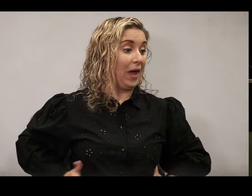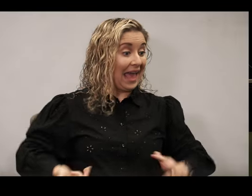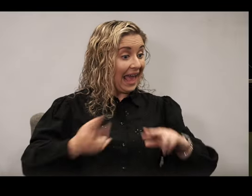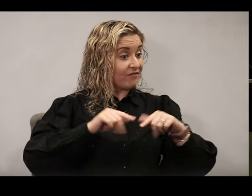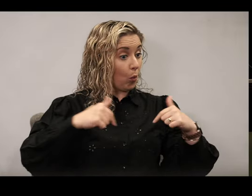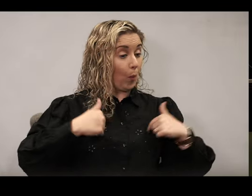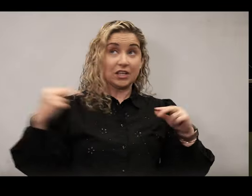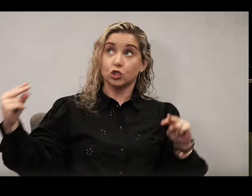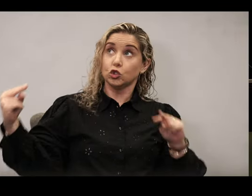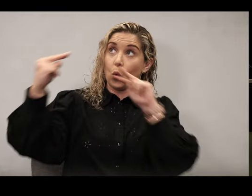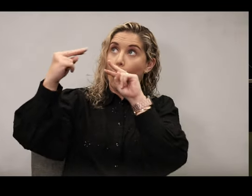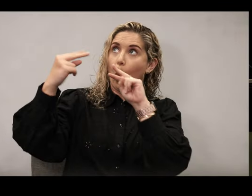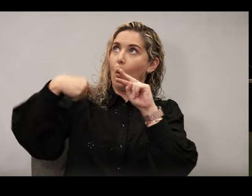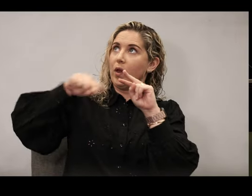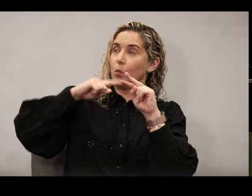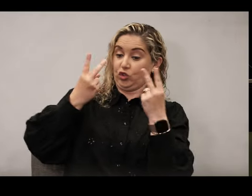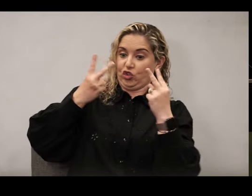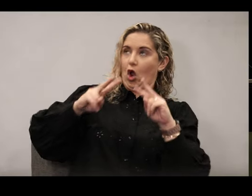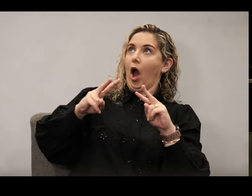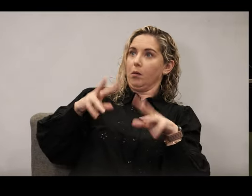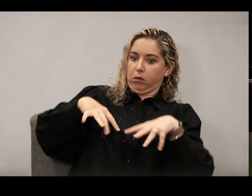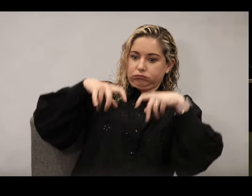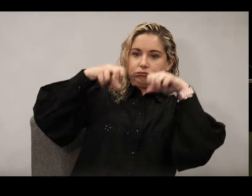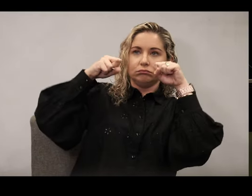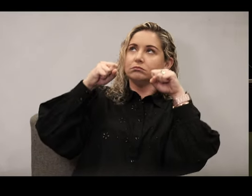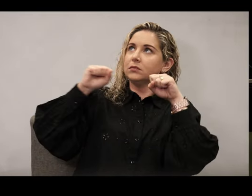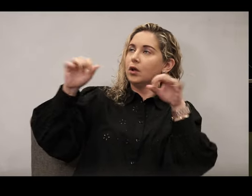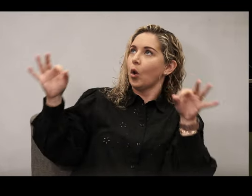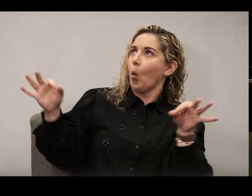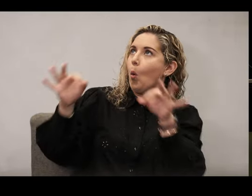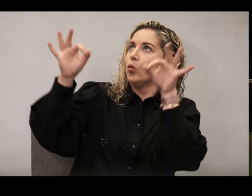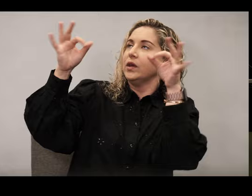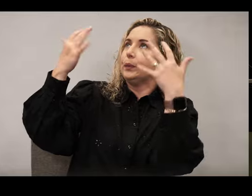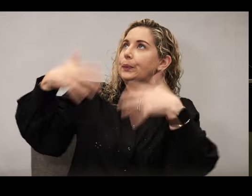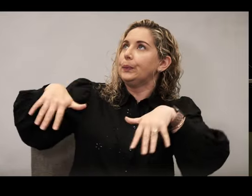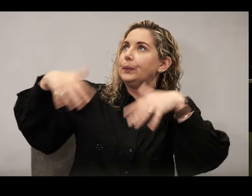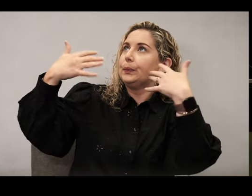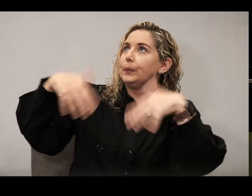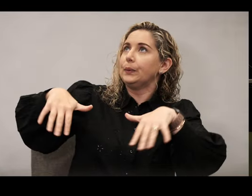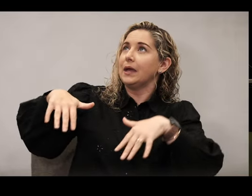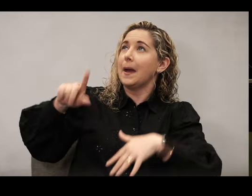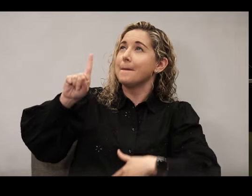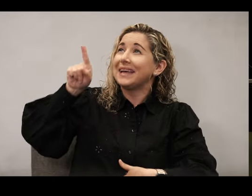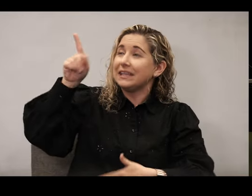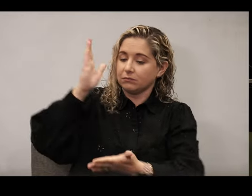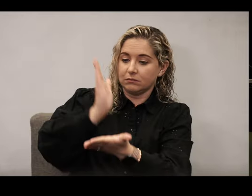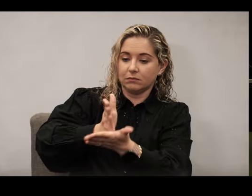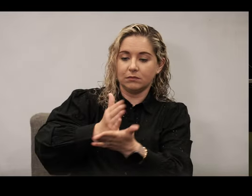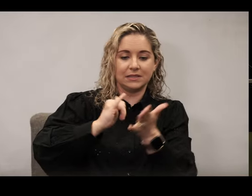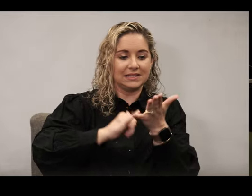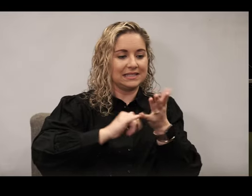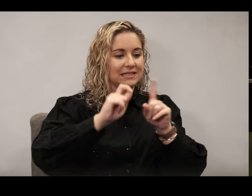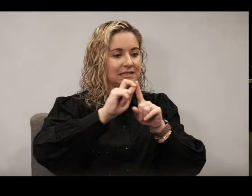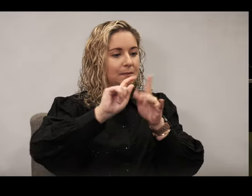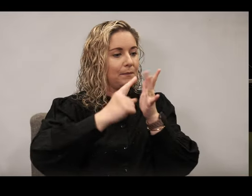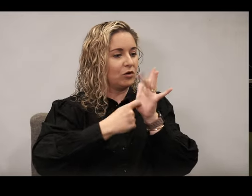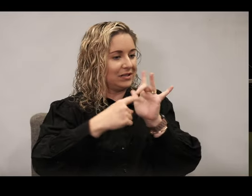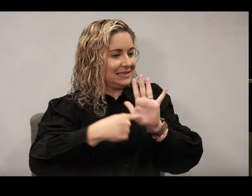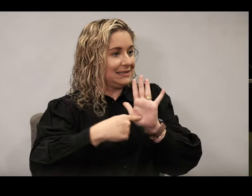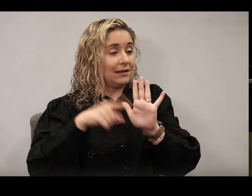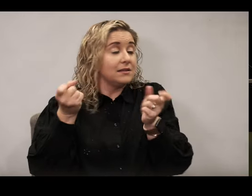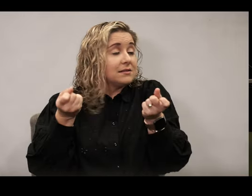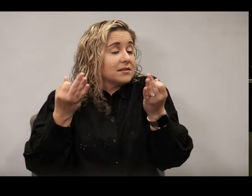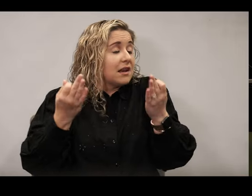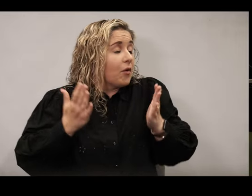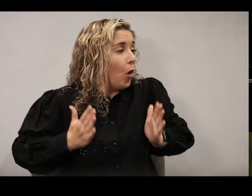die. He's invisible because John 4, God is spirit, not physical, has no body. He is the eternal spirit.